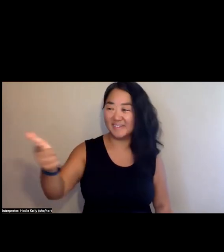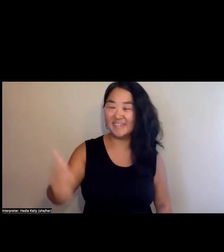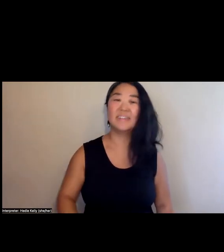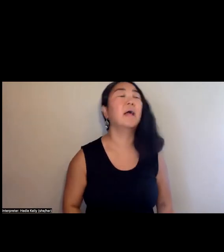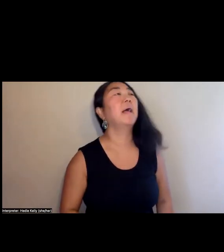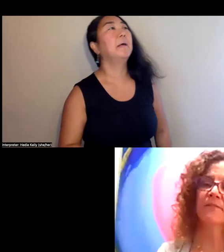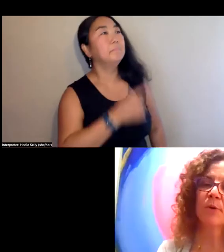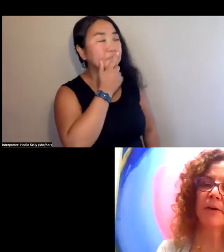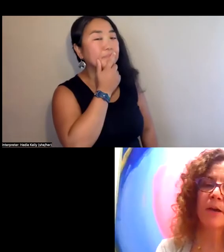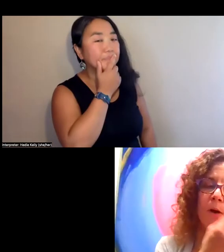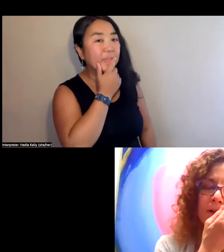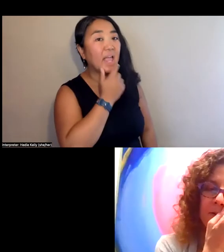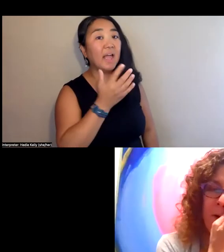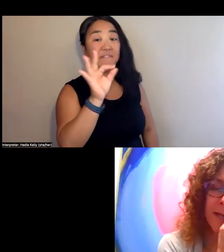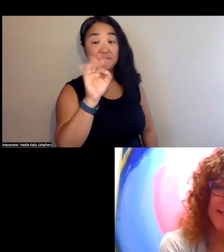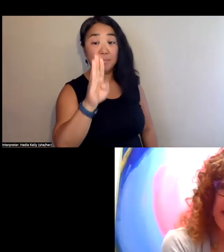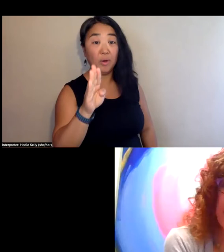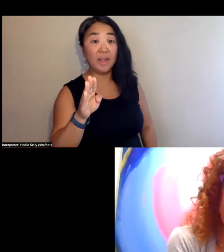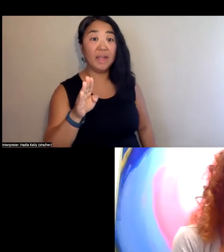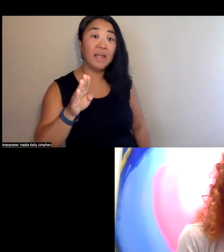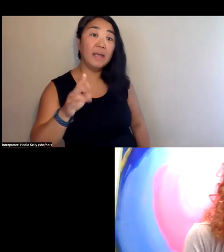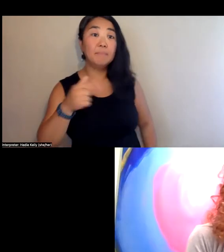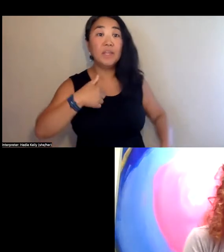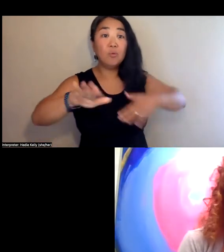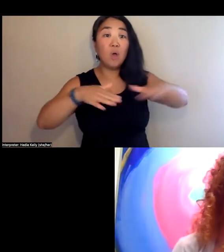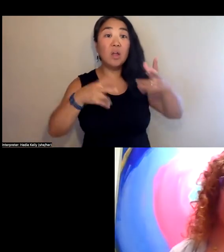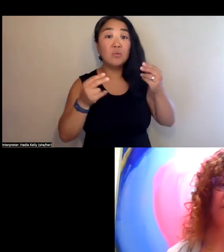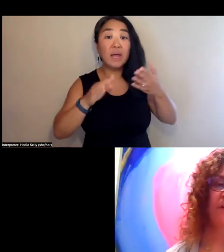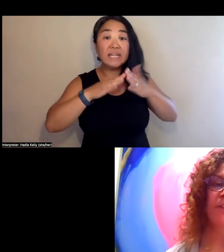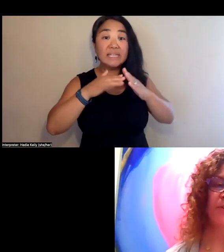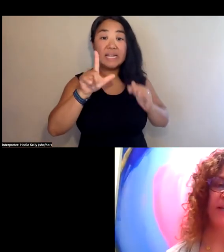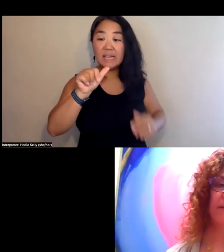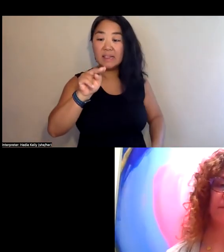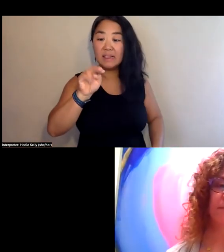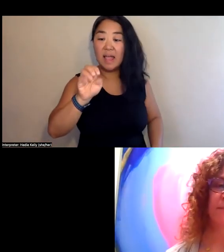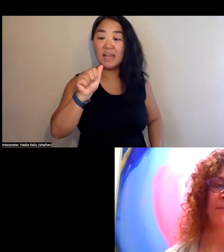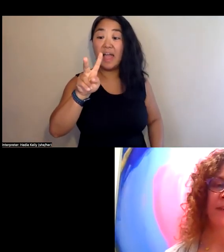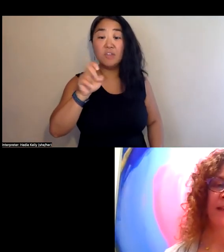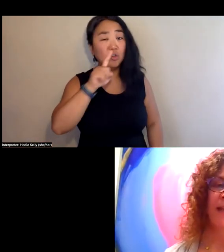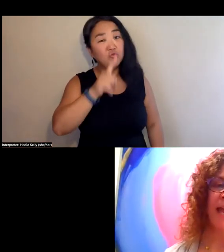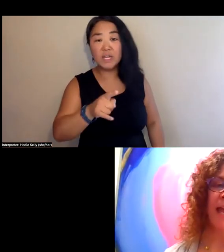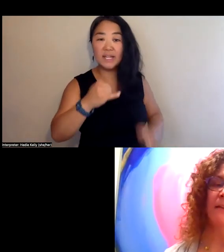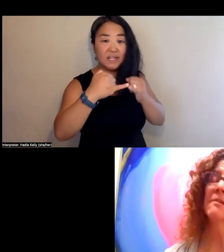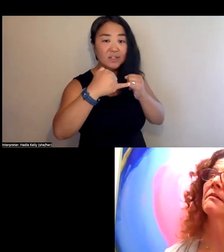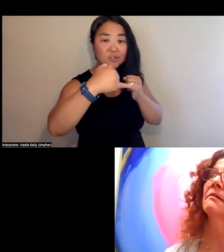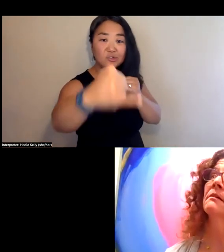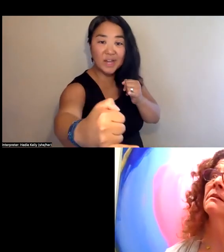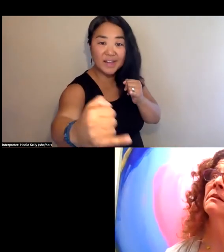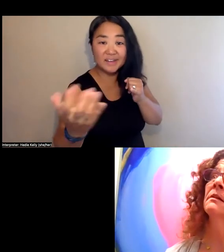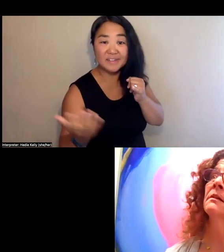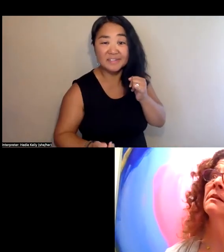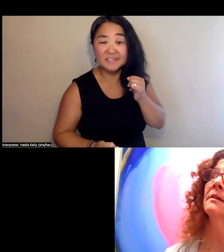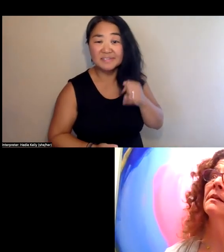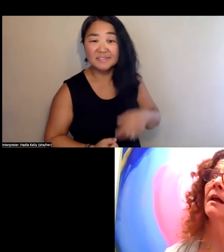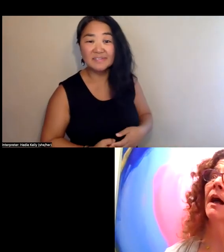So in February, I walked on City Line Avenue, which is very straight. And